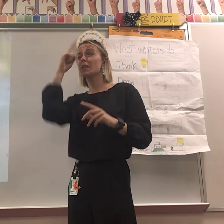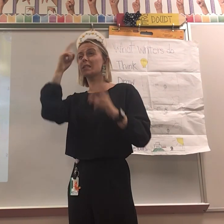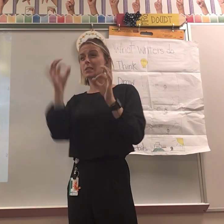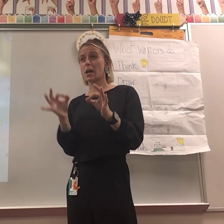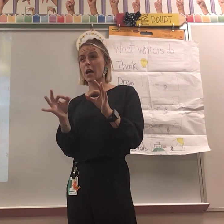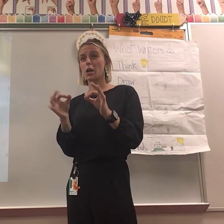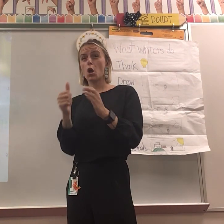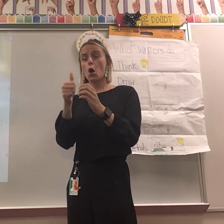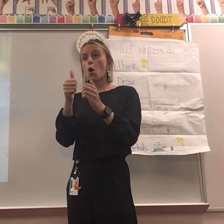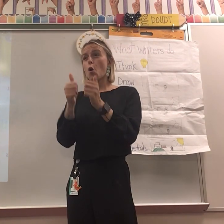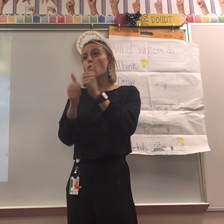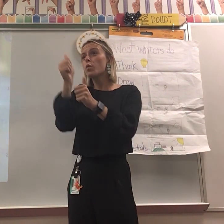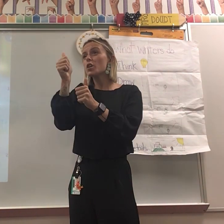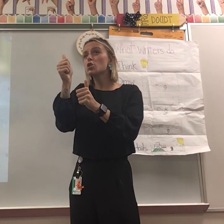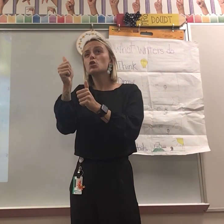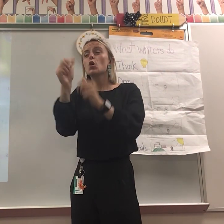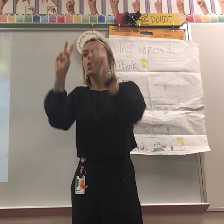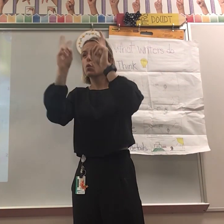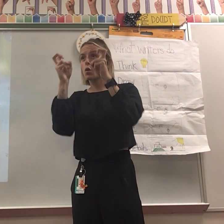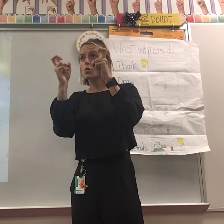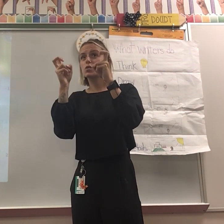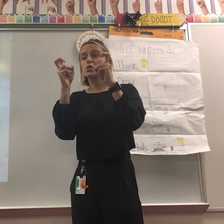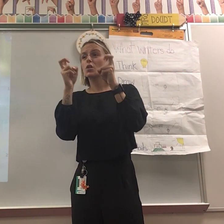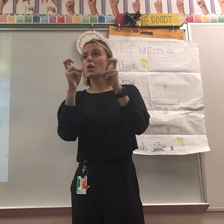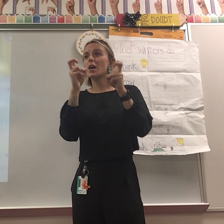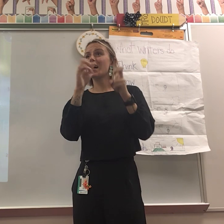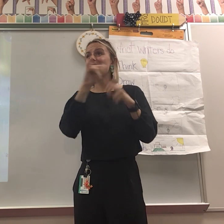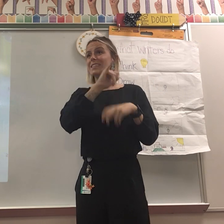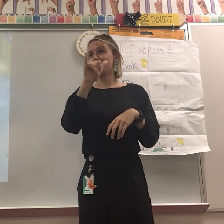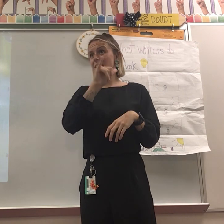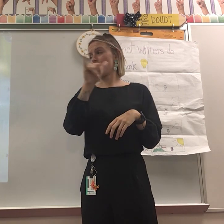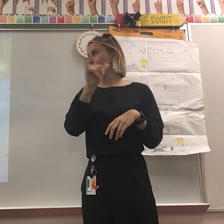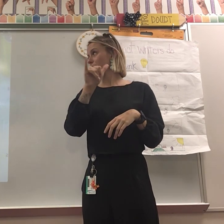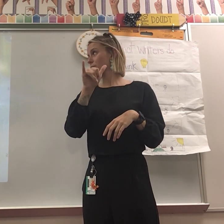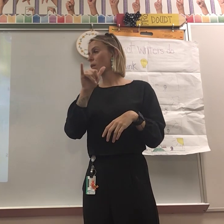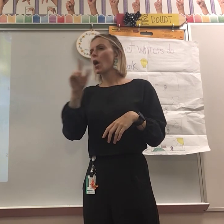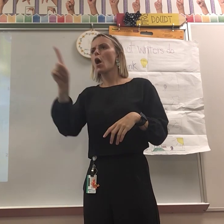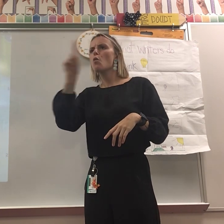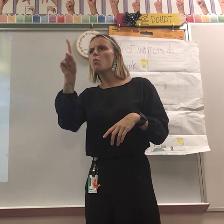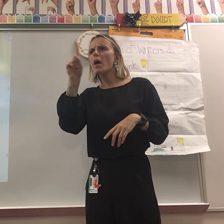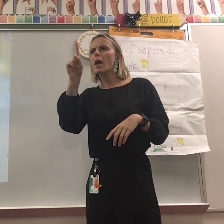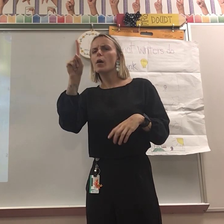then you put them exactly how they are. So, Why do you guys have to be quotes?